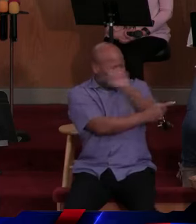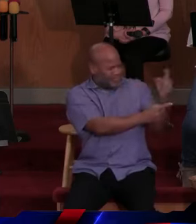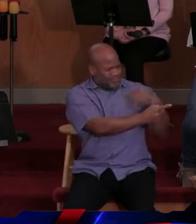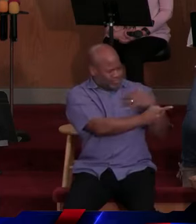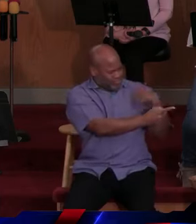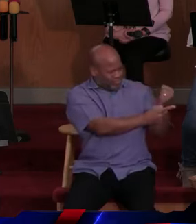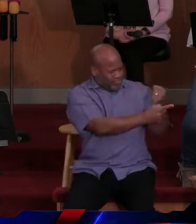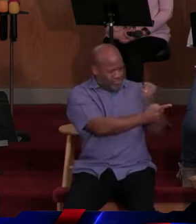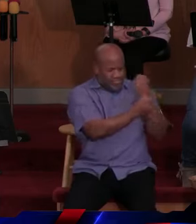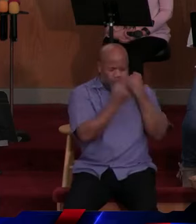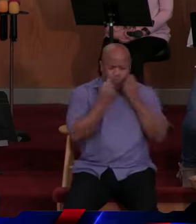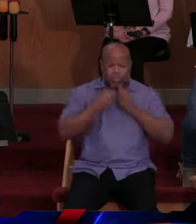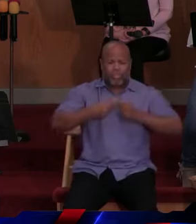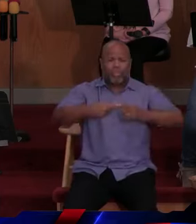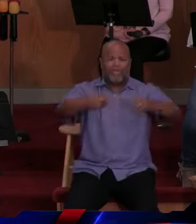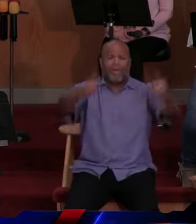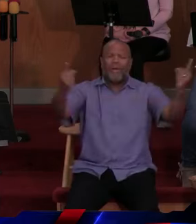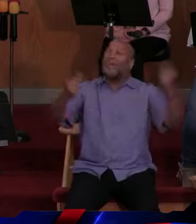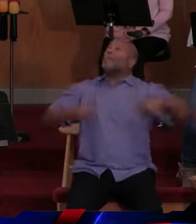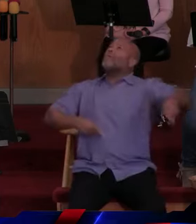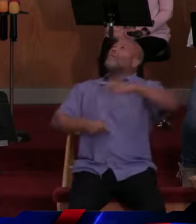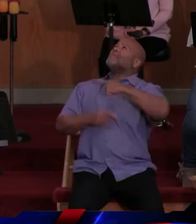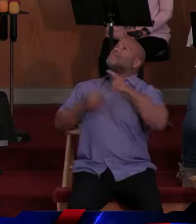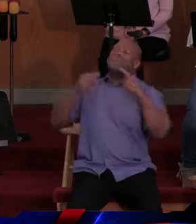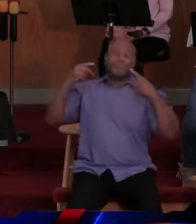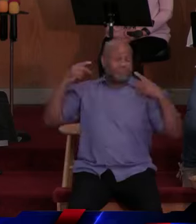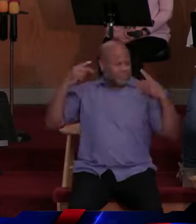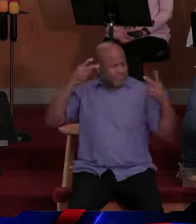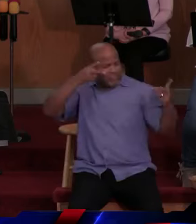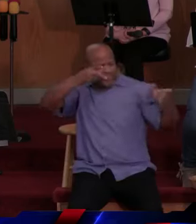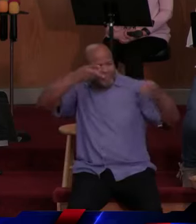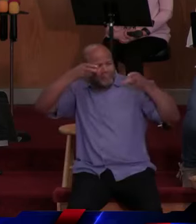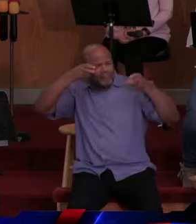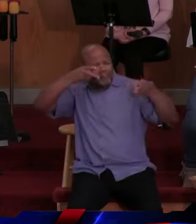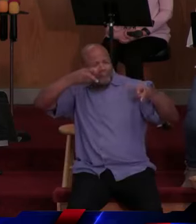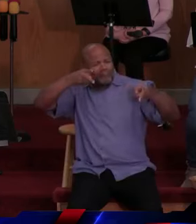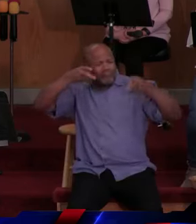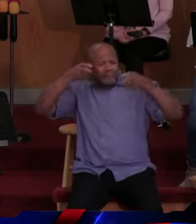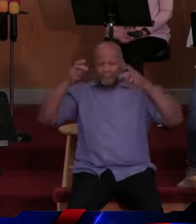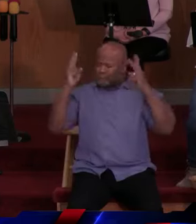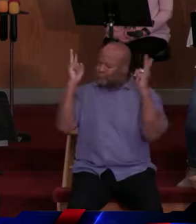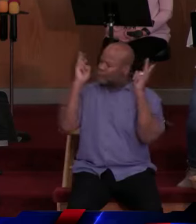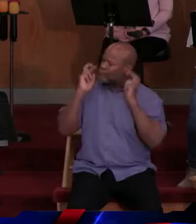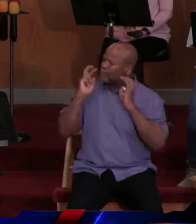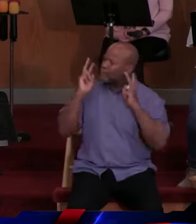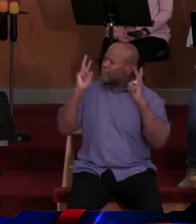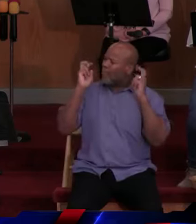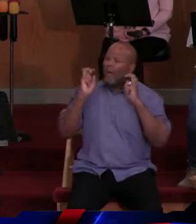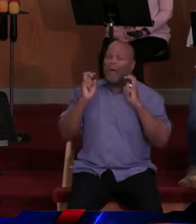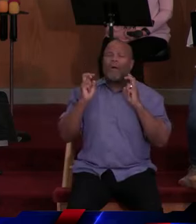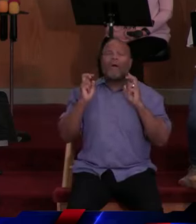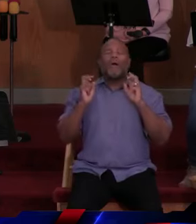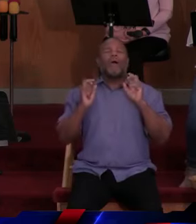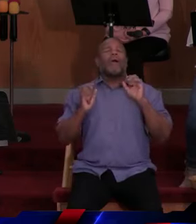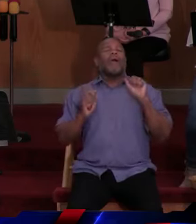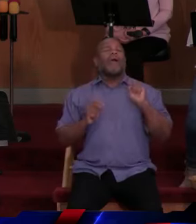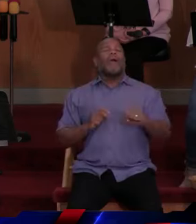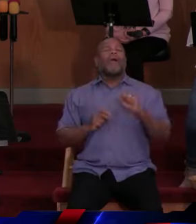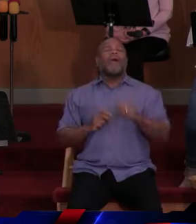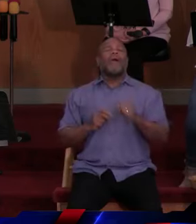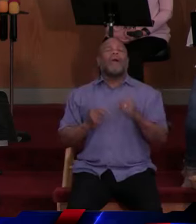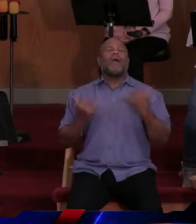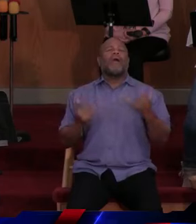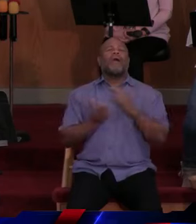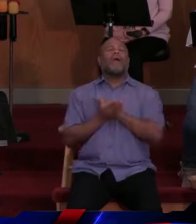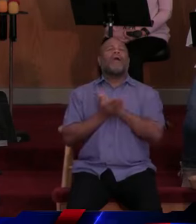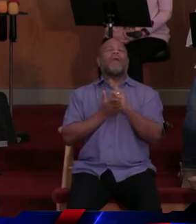hear them, Lord God, and we will move forward through this week, Lord God, with the words of encouragement that you have